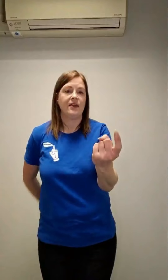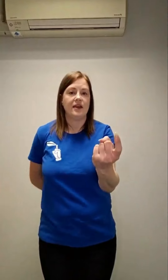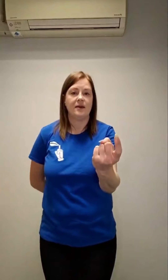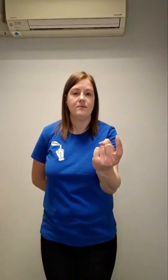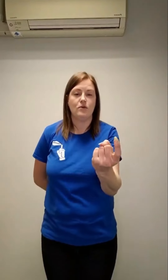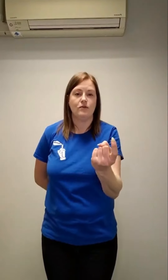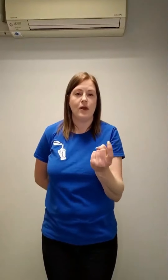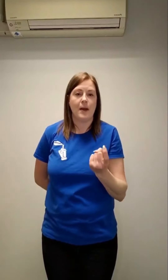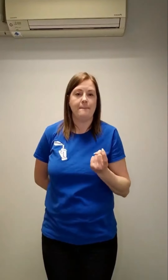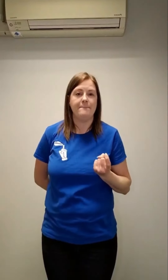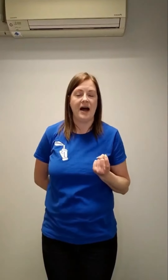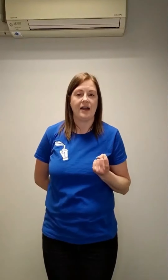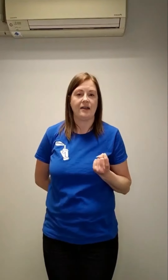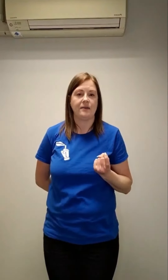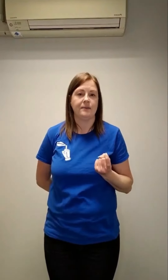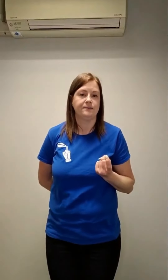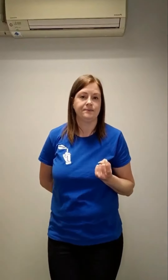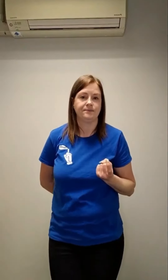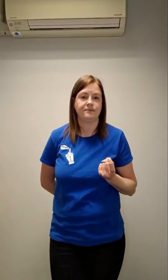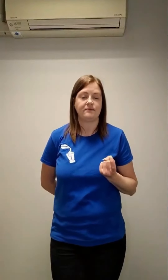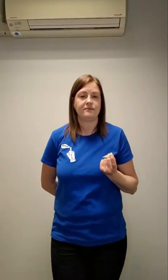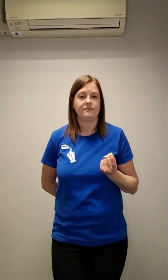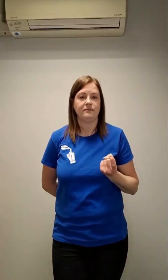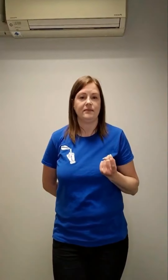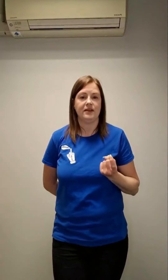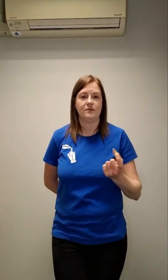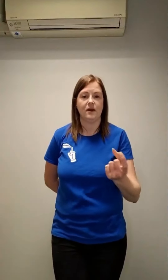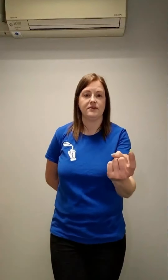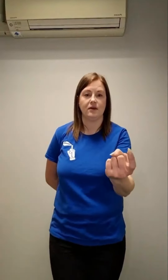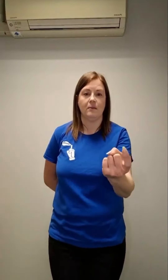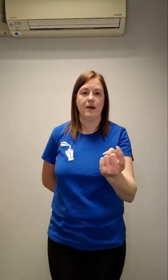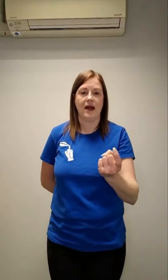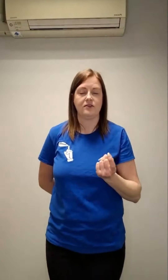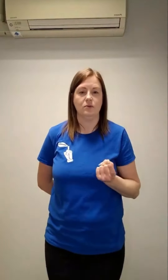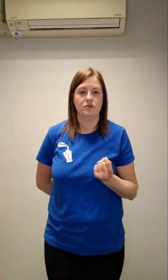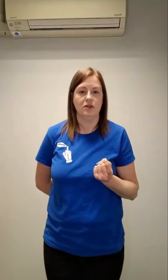can move back as well. So come back towards you.